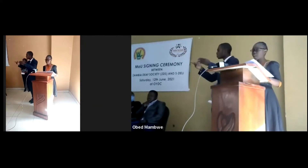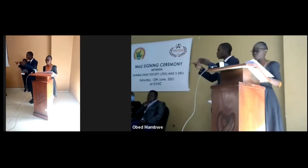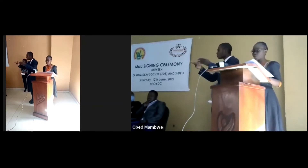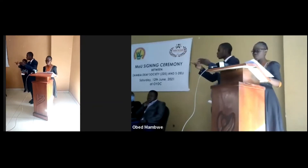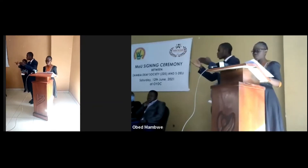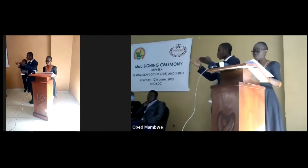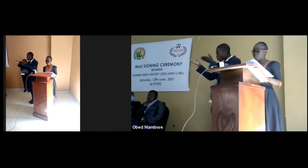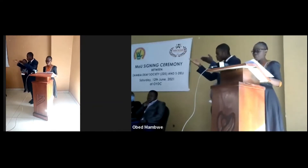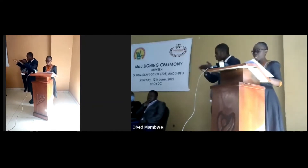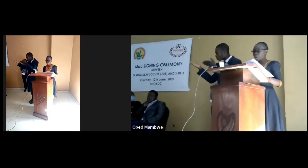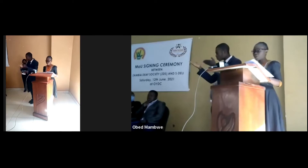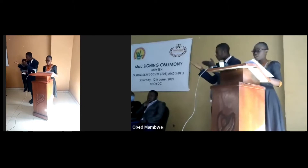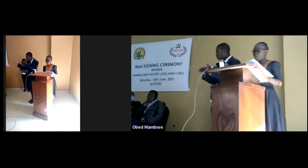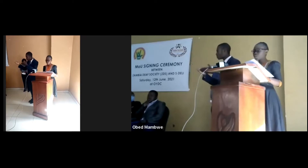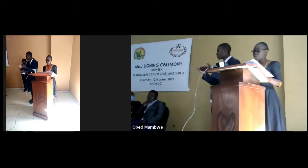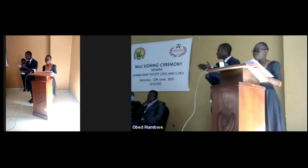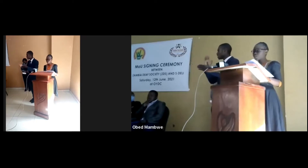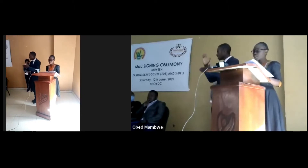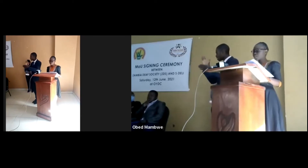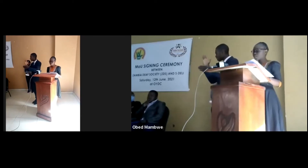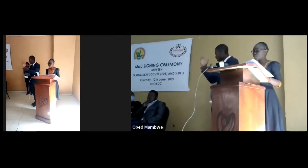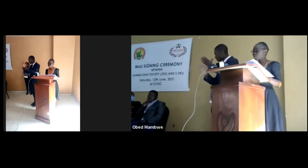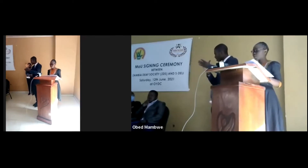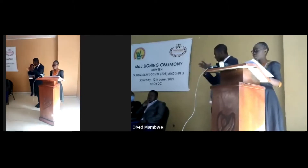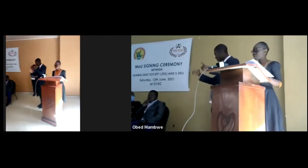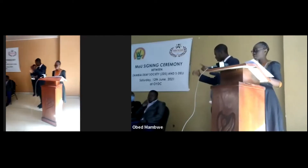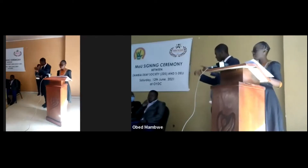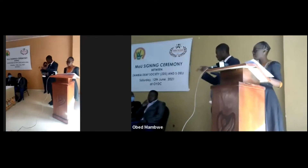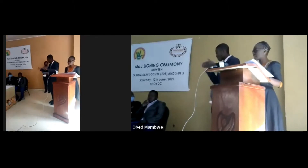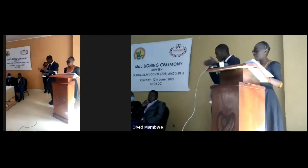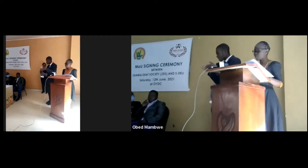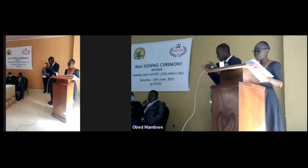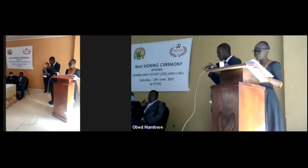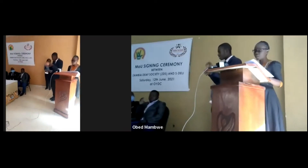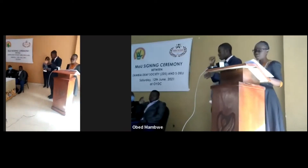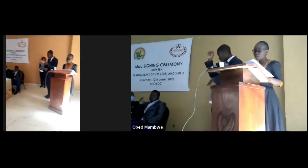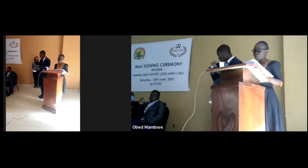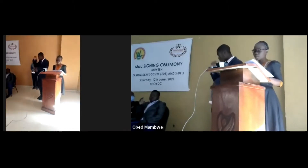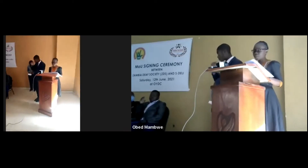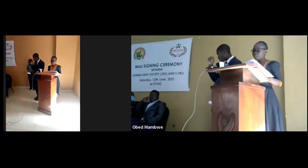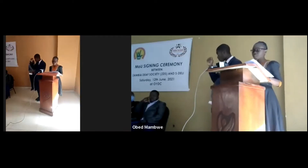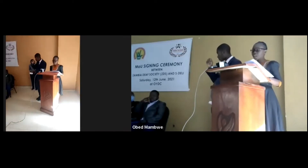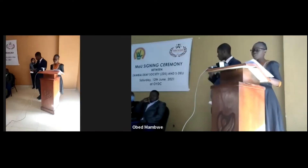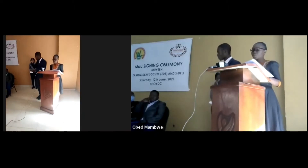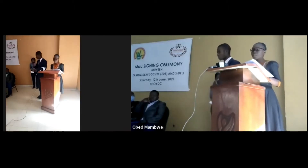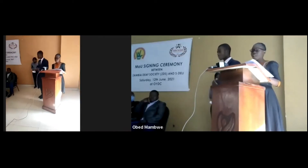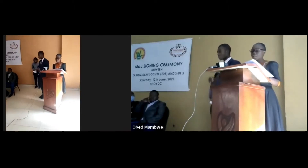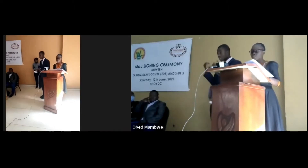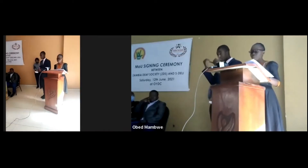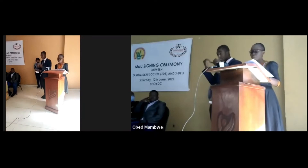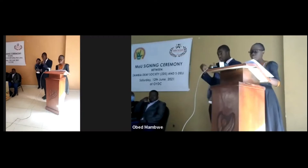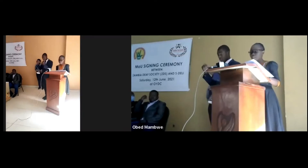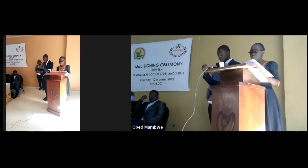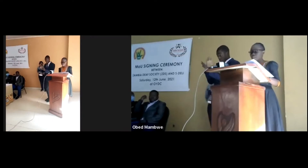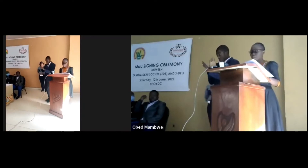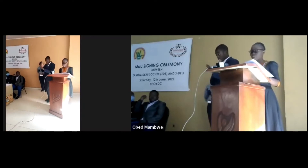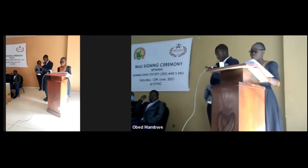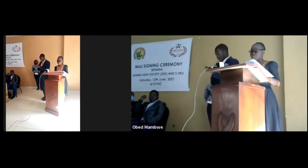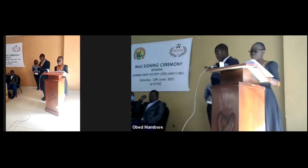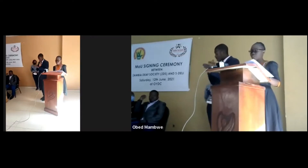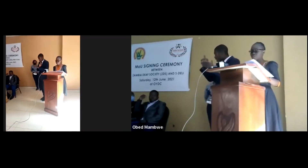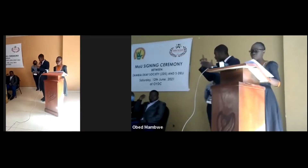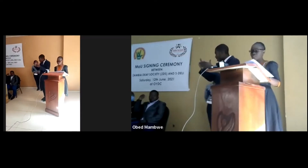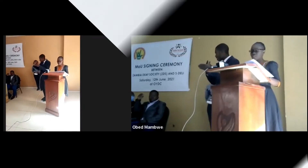African sign languages. I would like to mention that it is not a coincidence that Zambia is the next country in line to begin